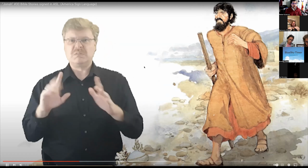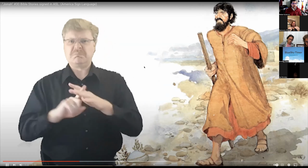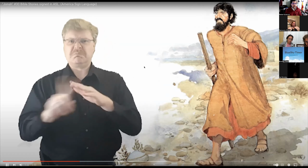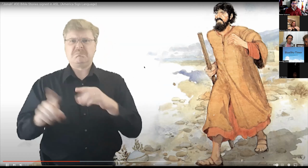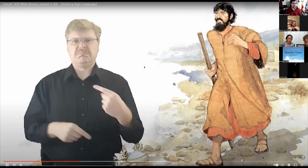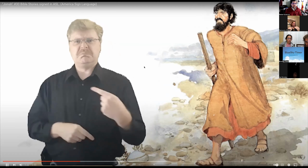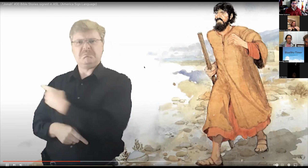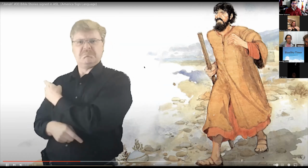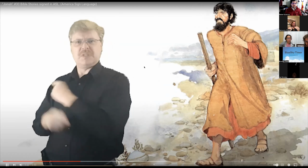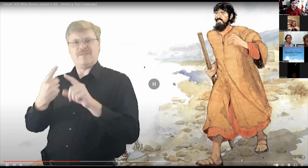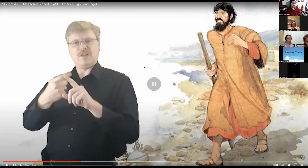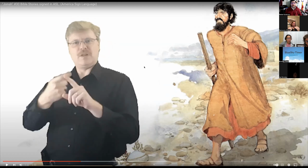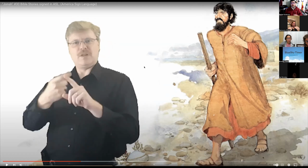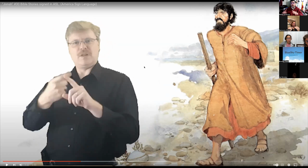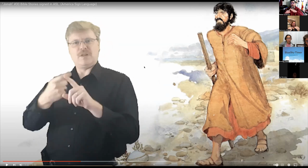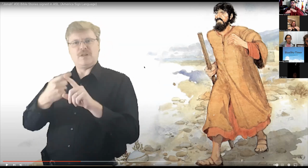Jonah,